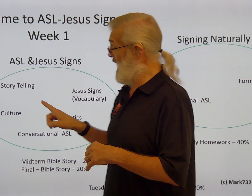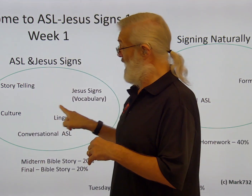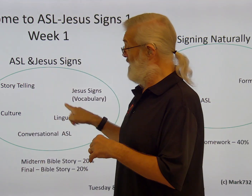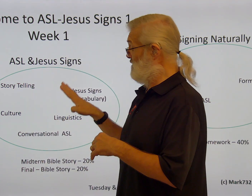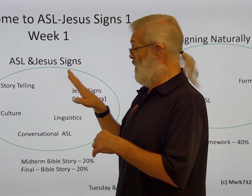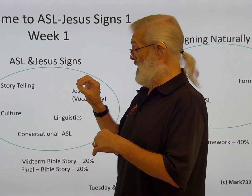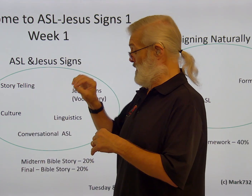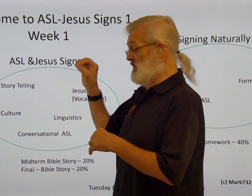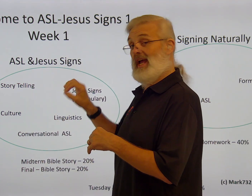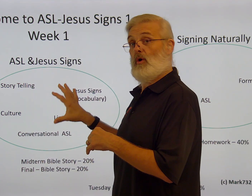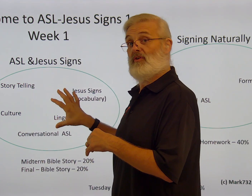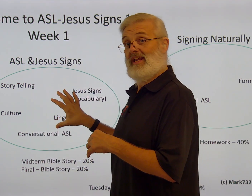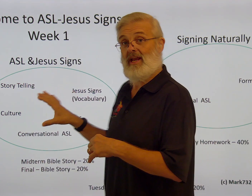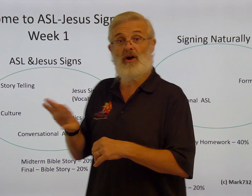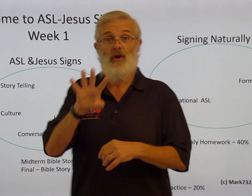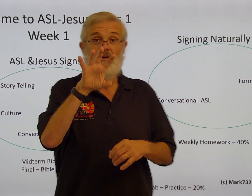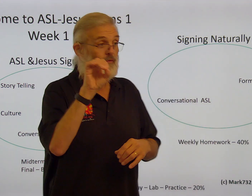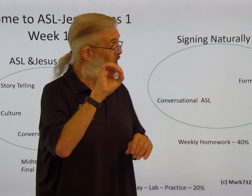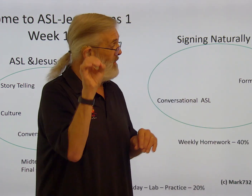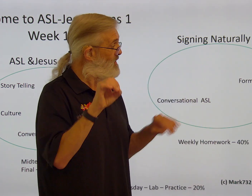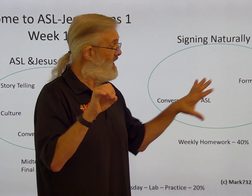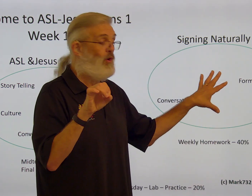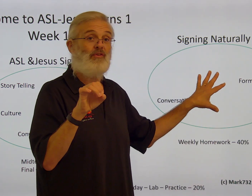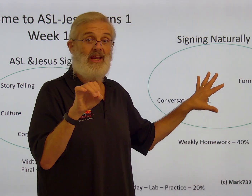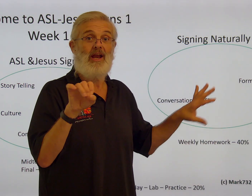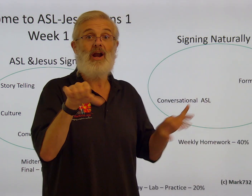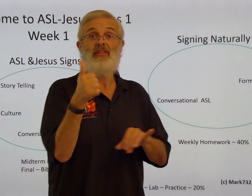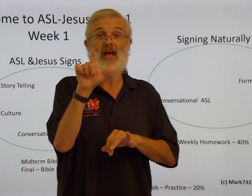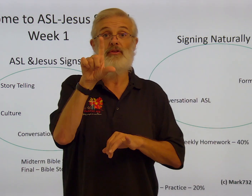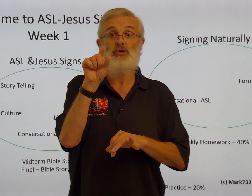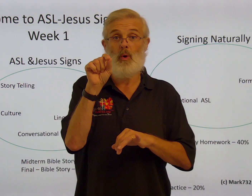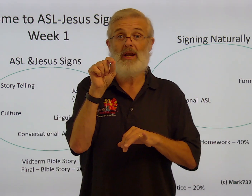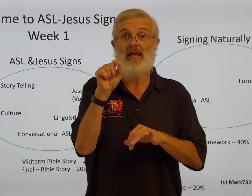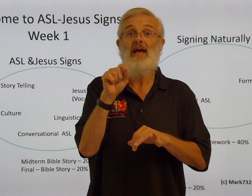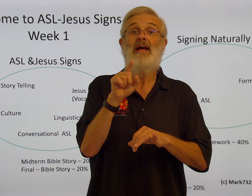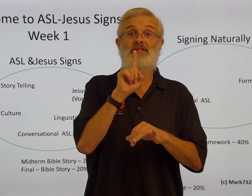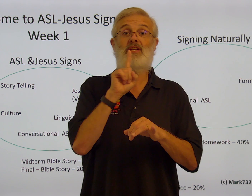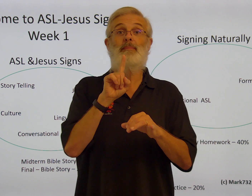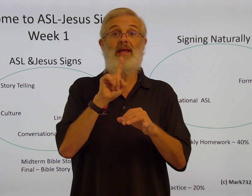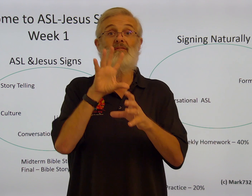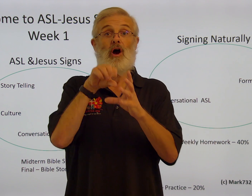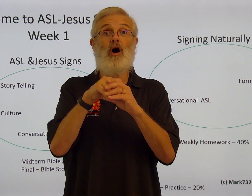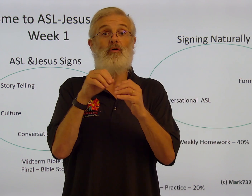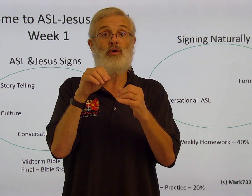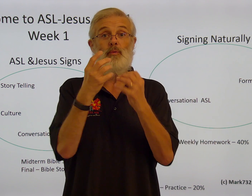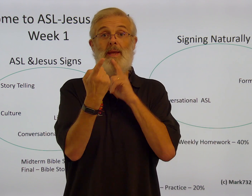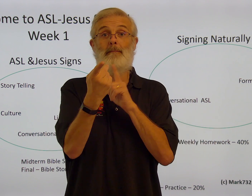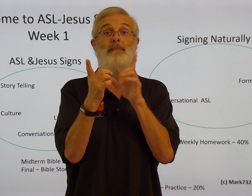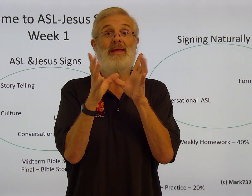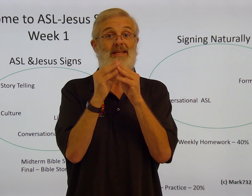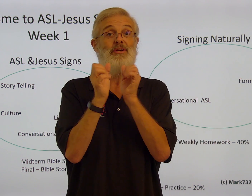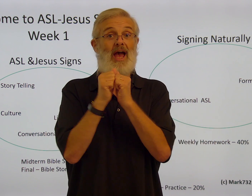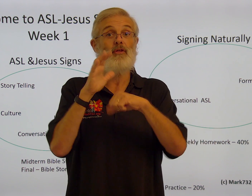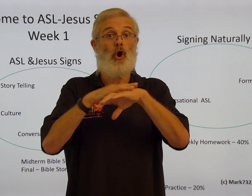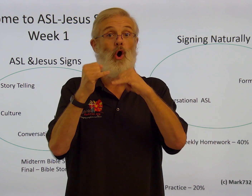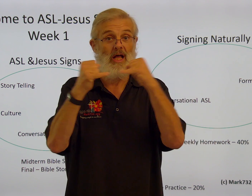have 40% over here, 40% over here, and the other 20 is going to be involved when we meet together